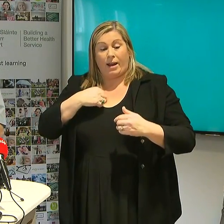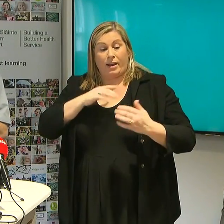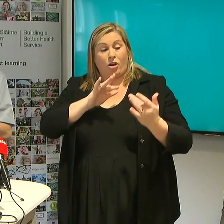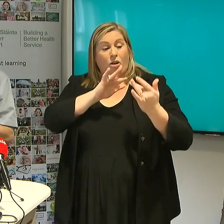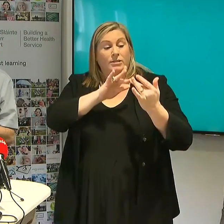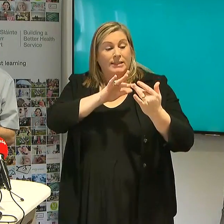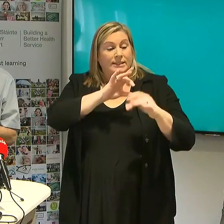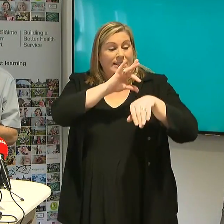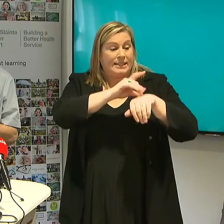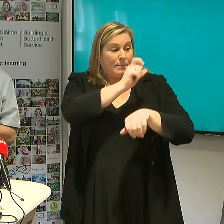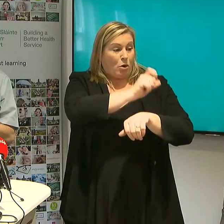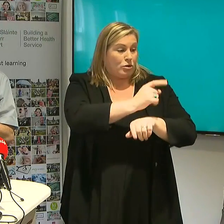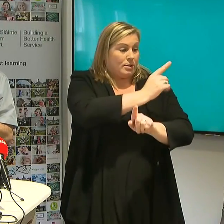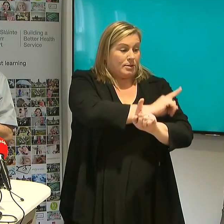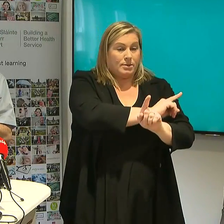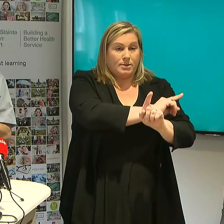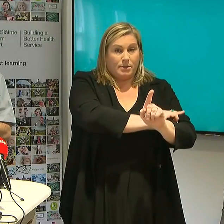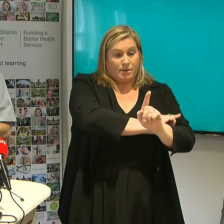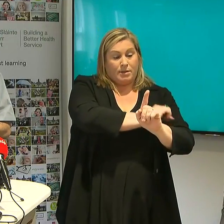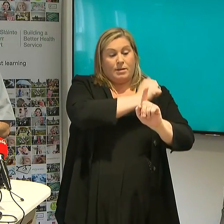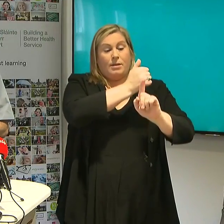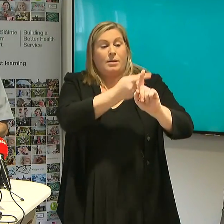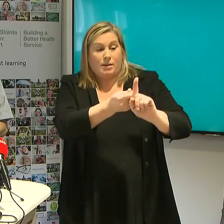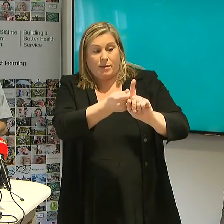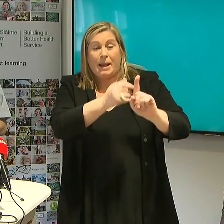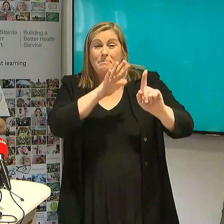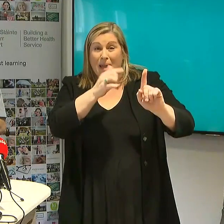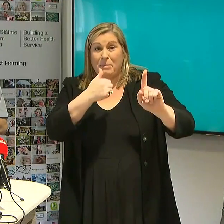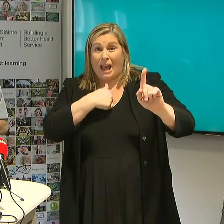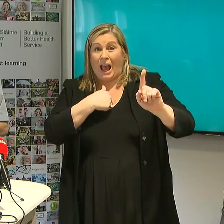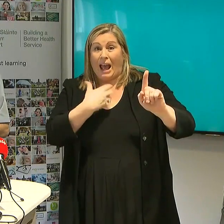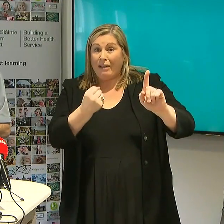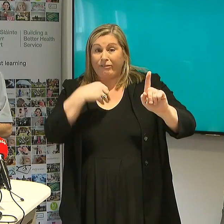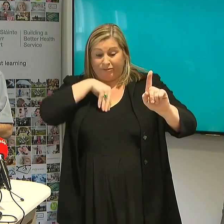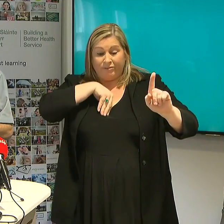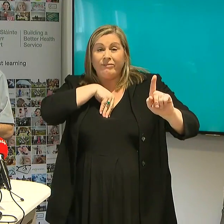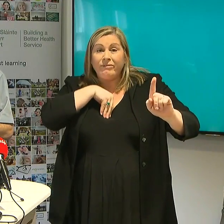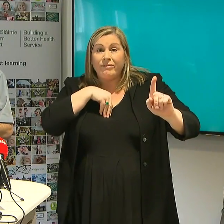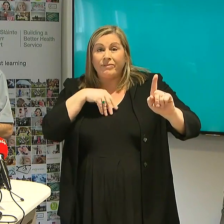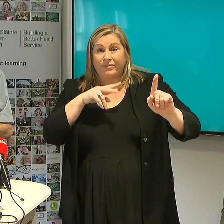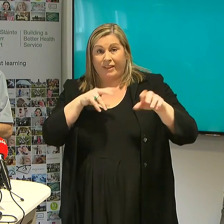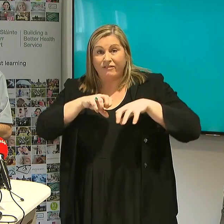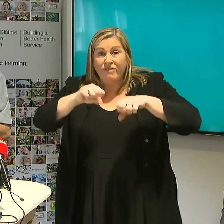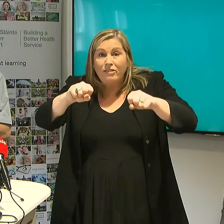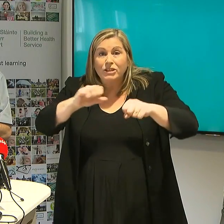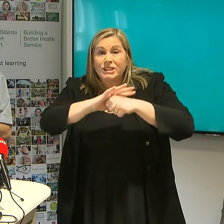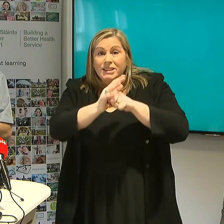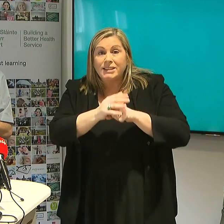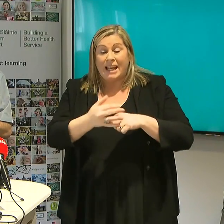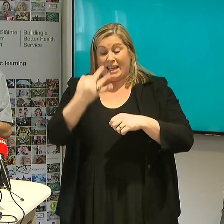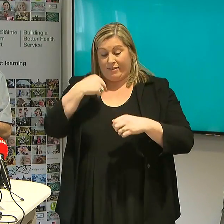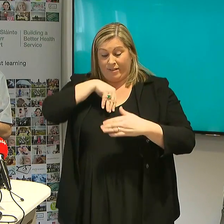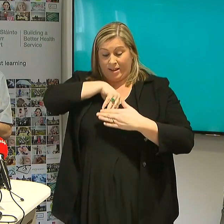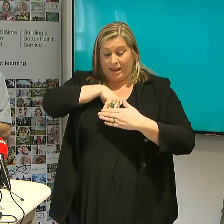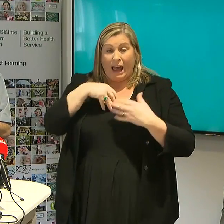then I might have the virus infection. The worry is that I might, actually many of us don't, but I might have the virus. If I am infected